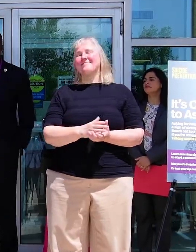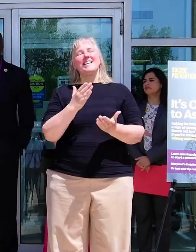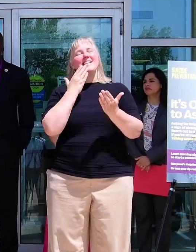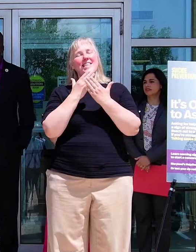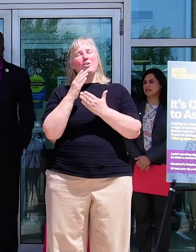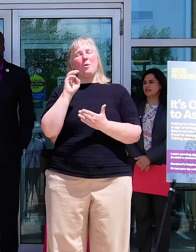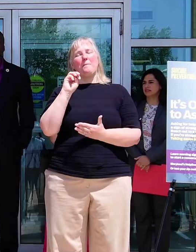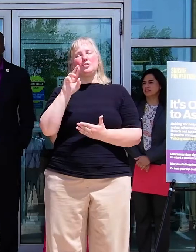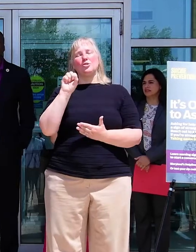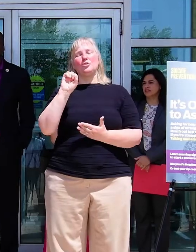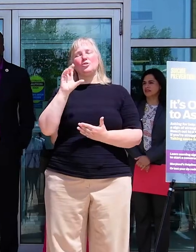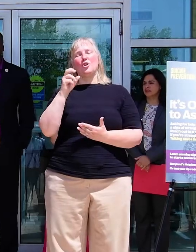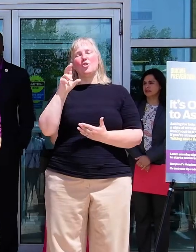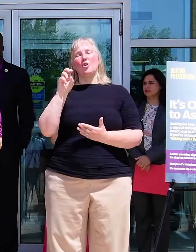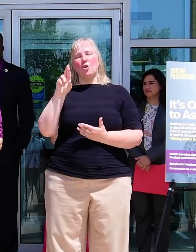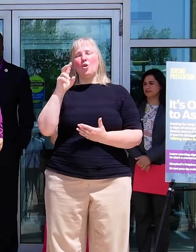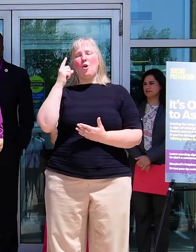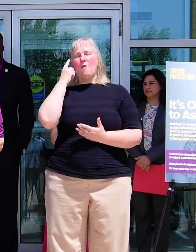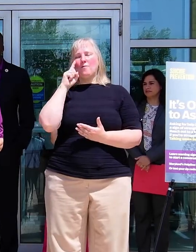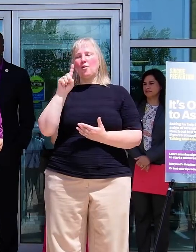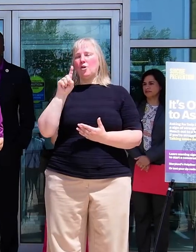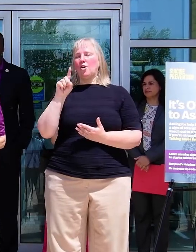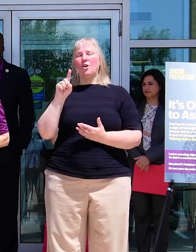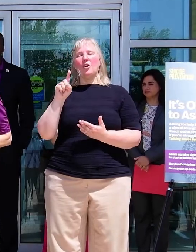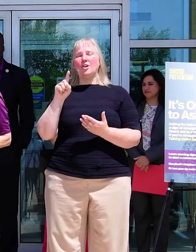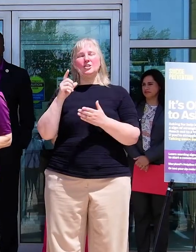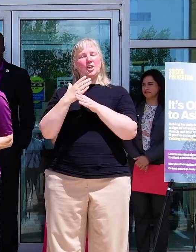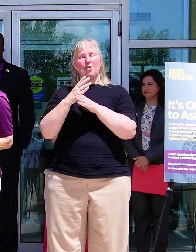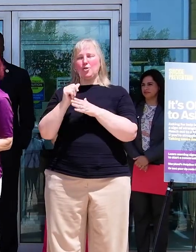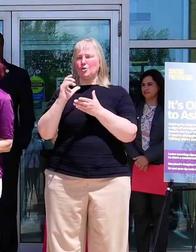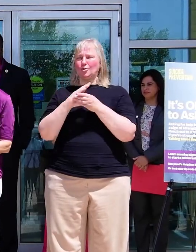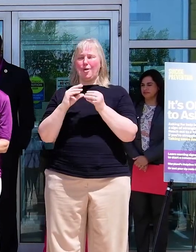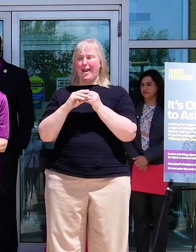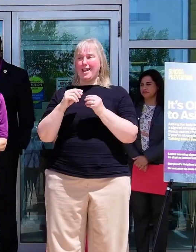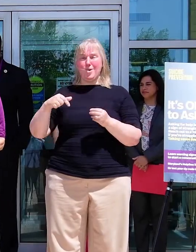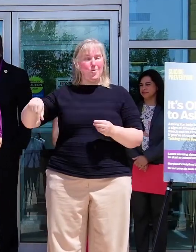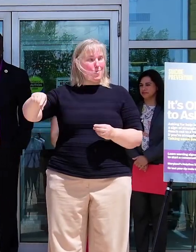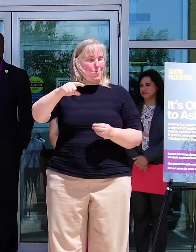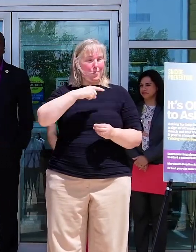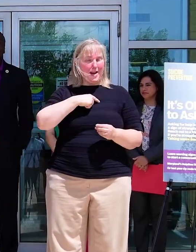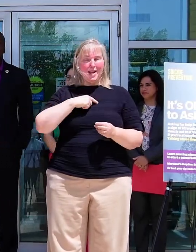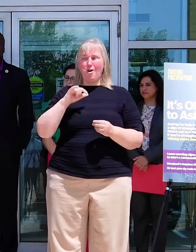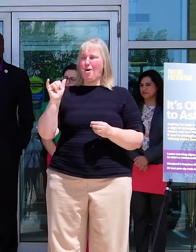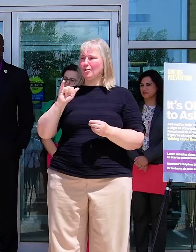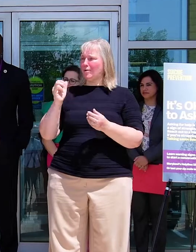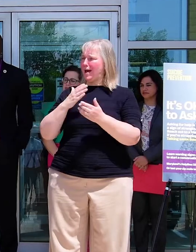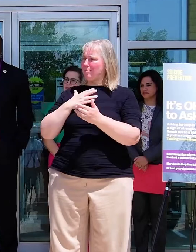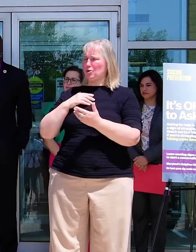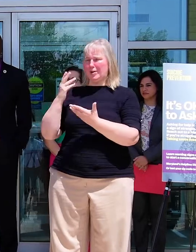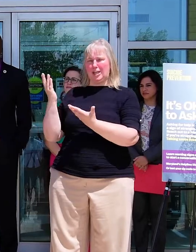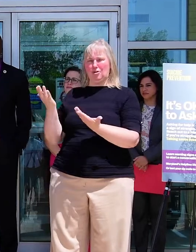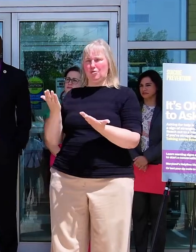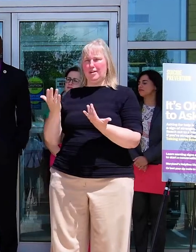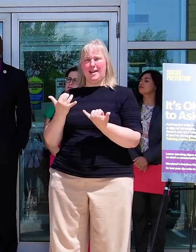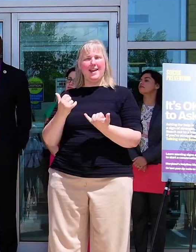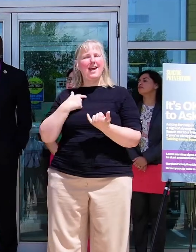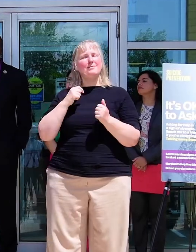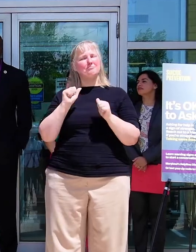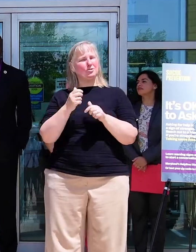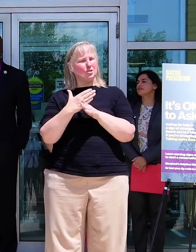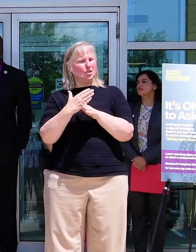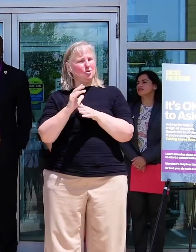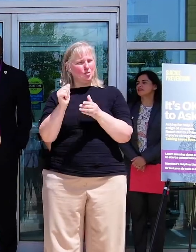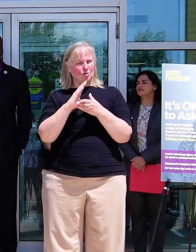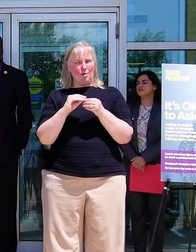Thank you, Mr. Scherer, for sharing your story, and we too are really glad you are here today and able to share that story.